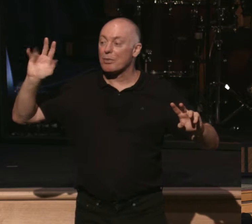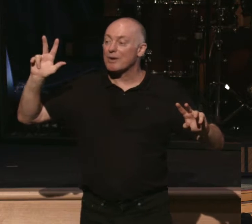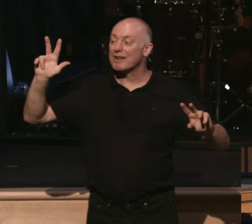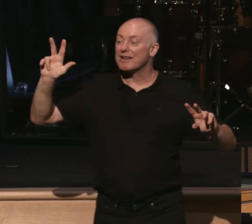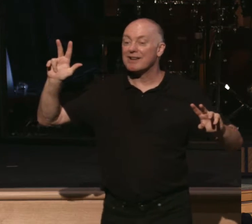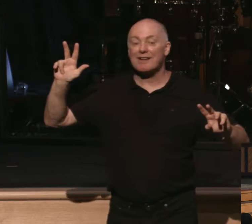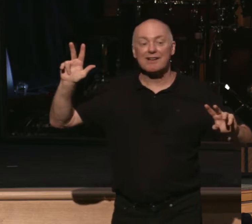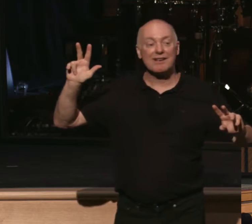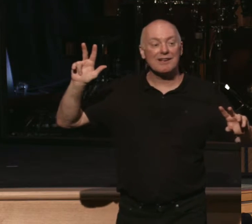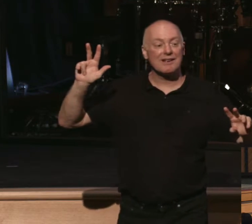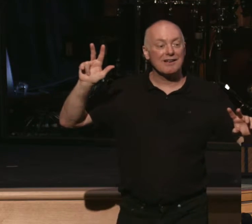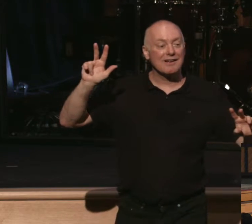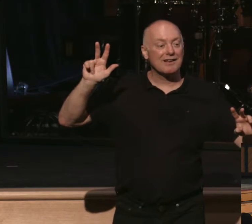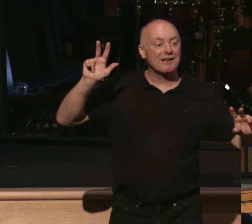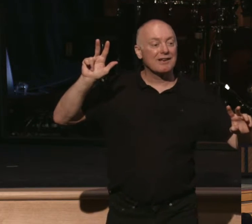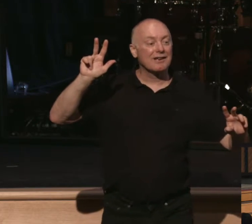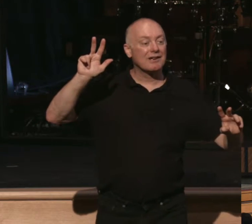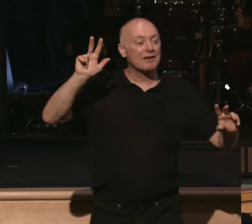3,